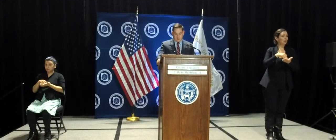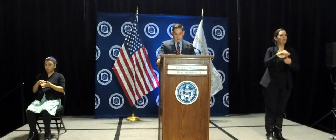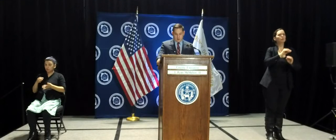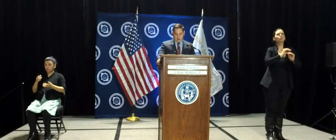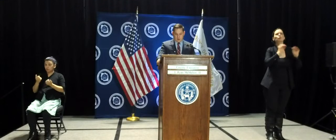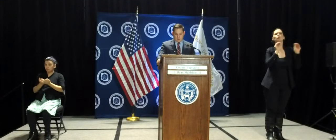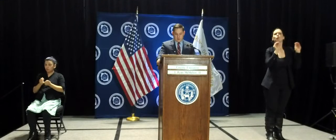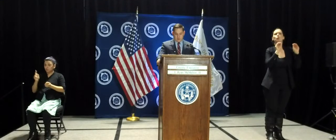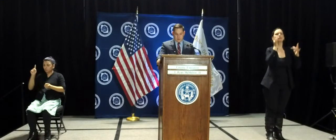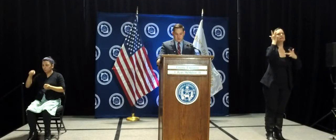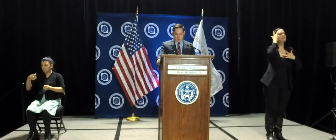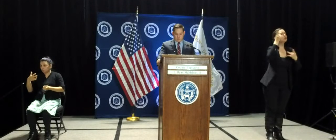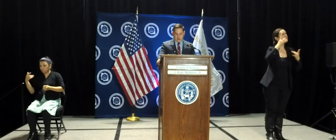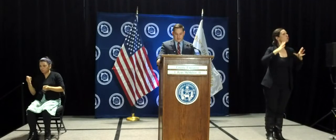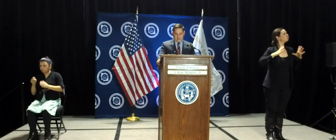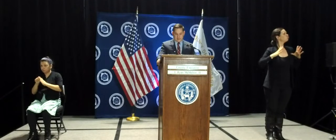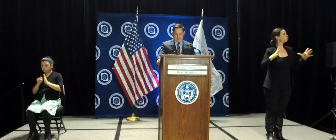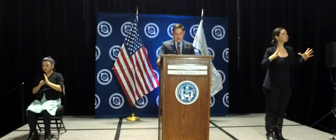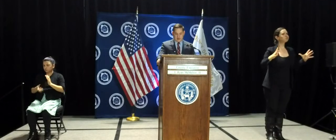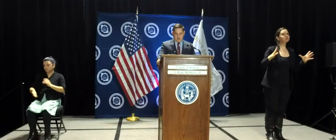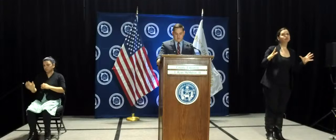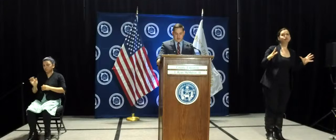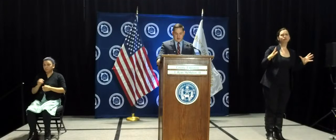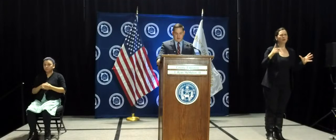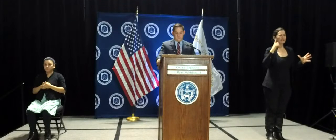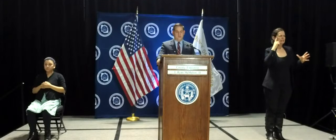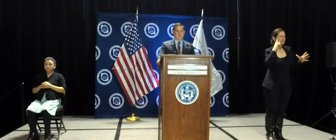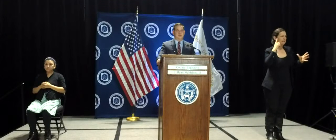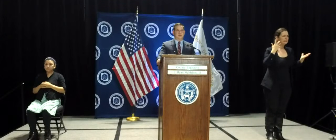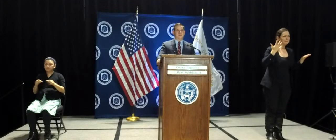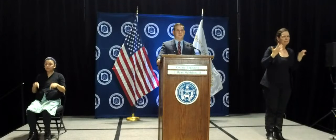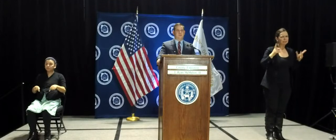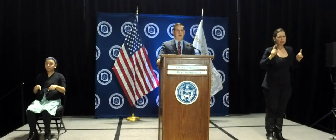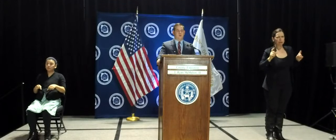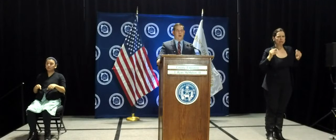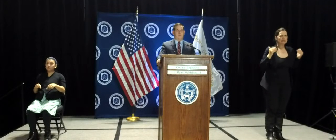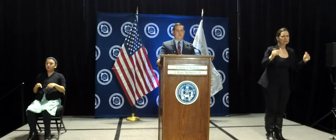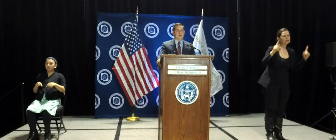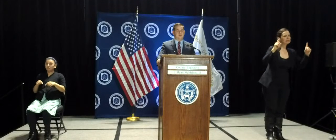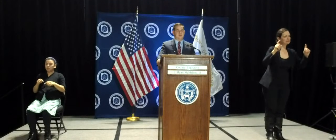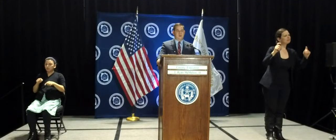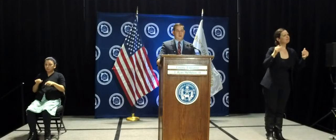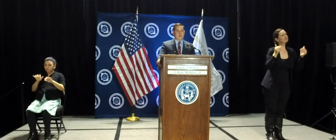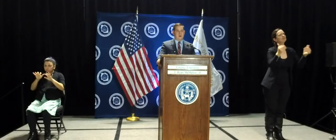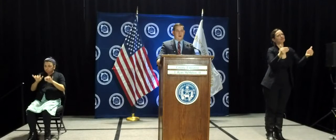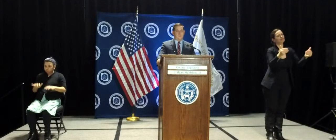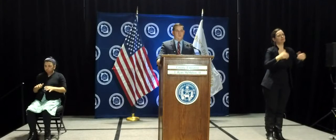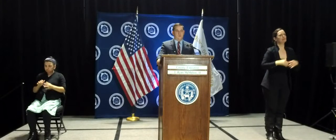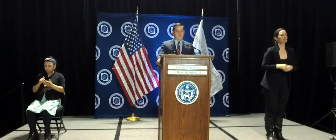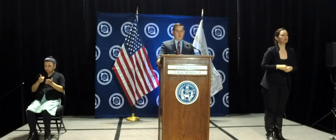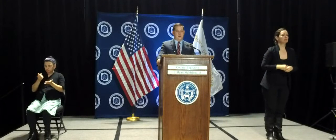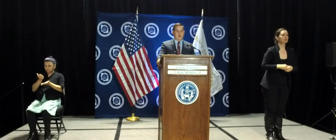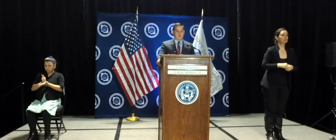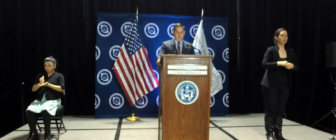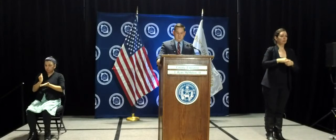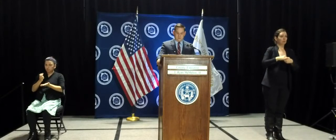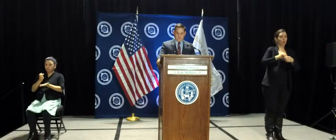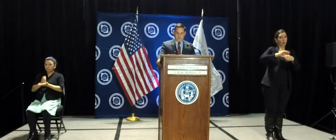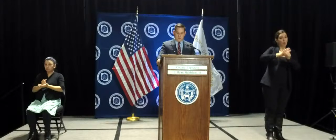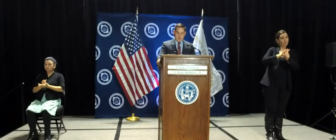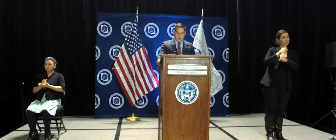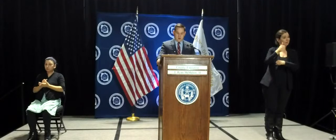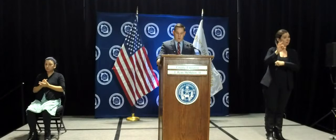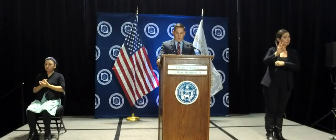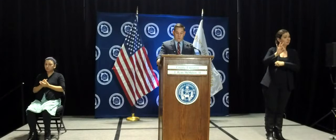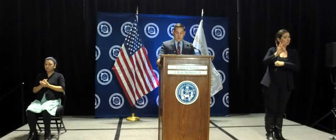there. Again, that's covid19.ongov.net. This is an asymptomatic rapid test for those who are not having